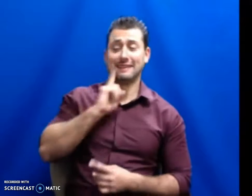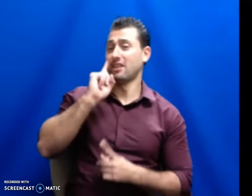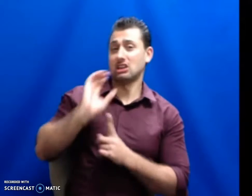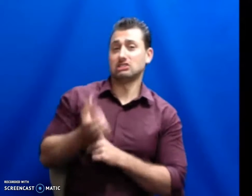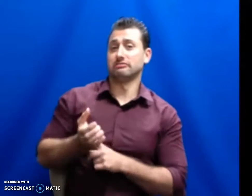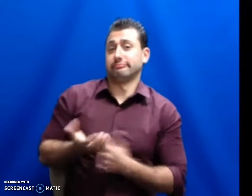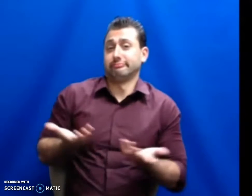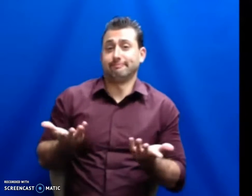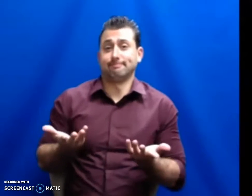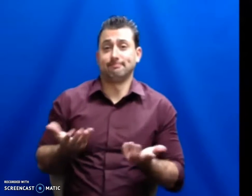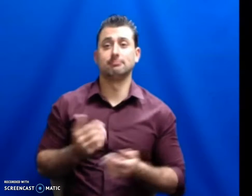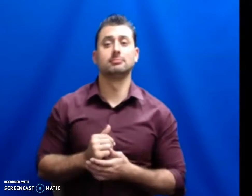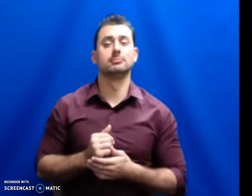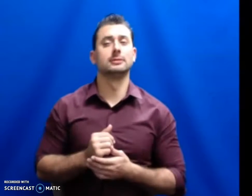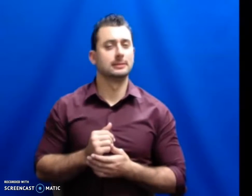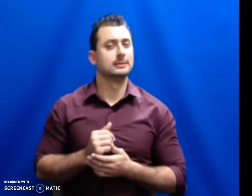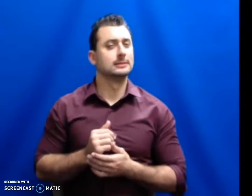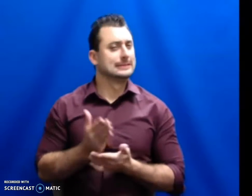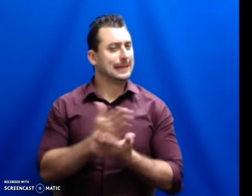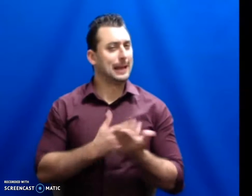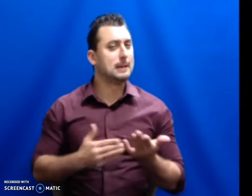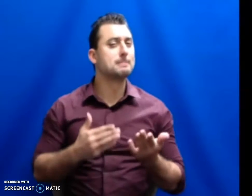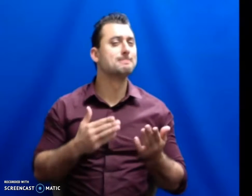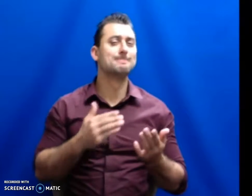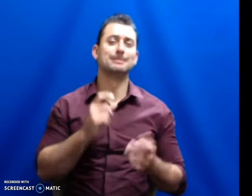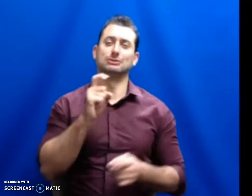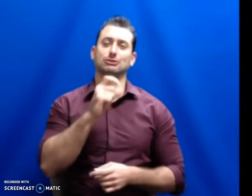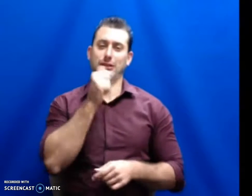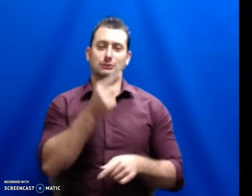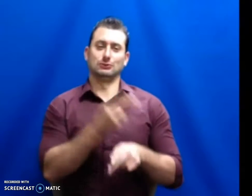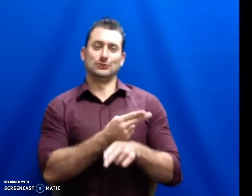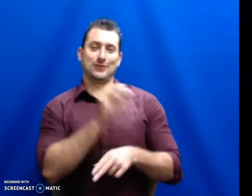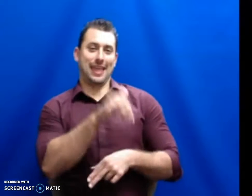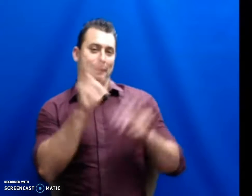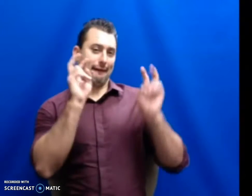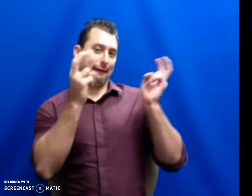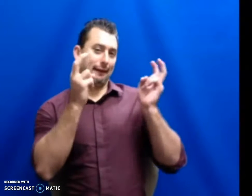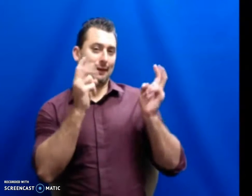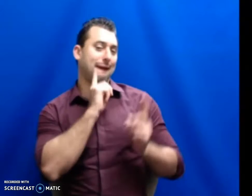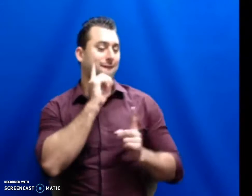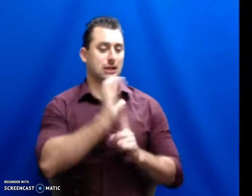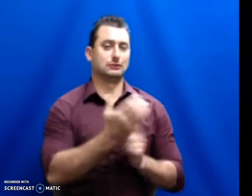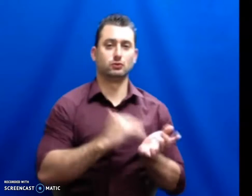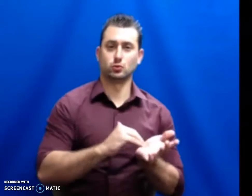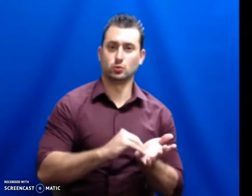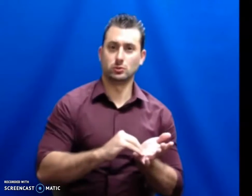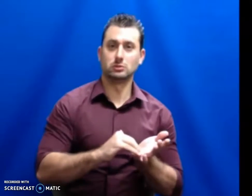culture. Or all of these things are happening and say, oh, well, that's just not deaf culture. You have to make sure that you're not using